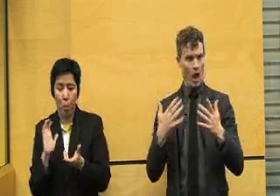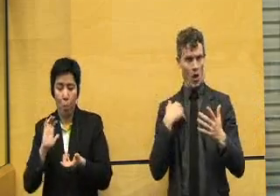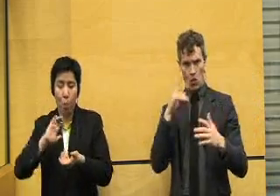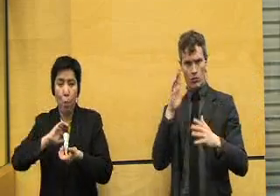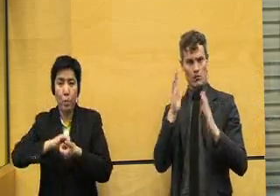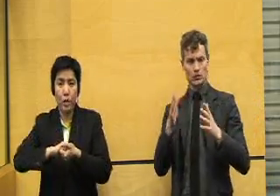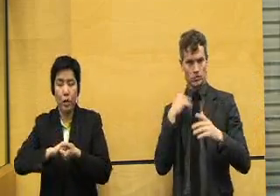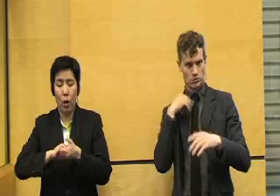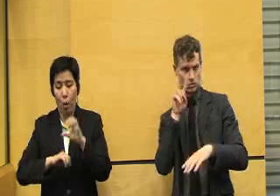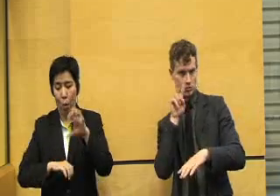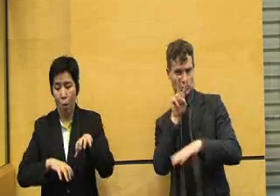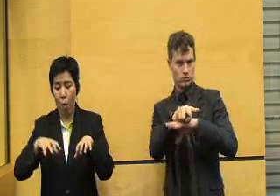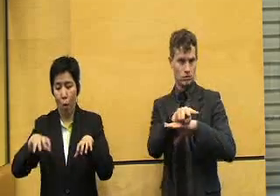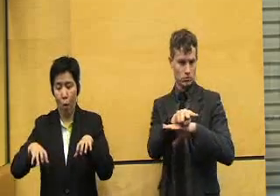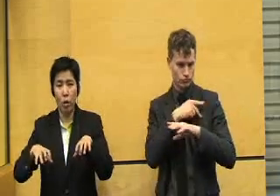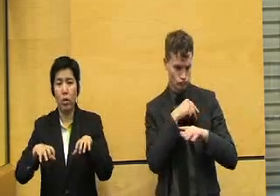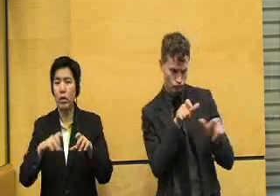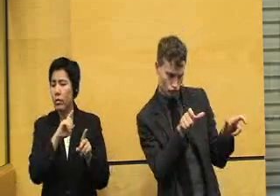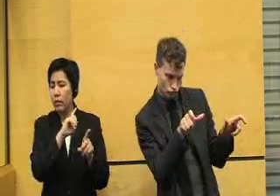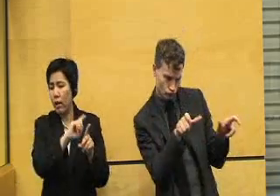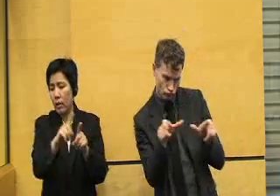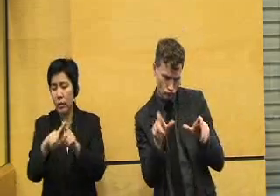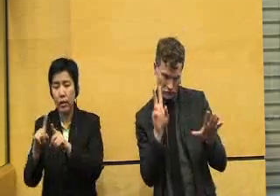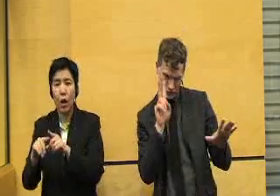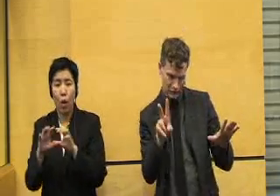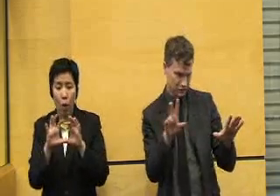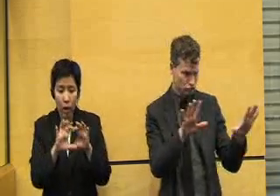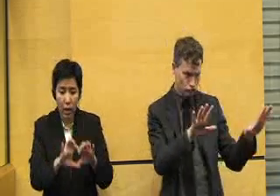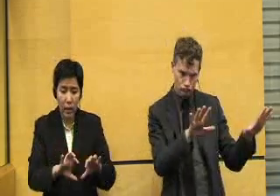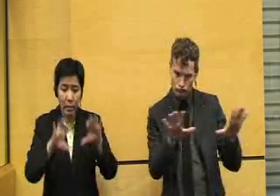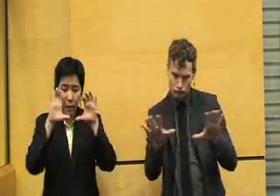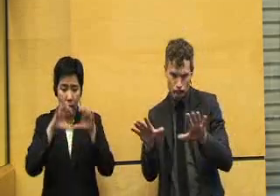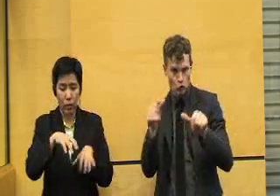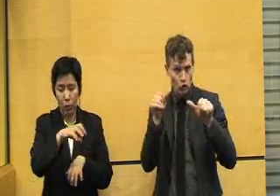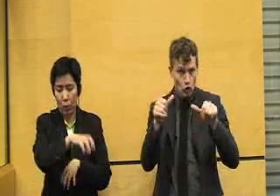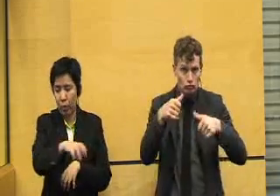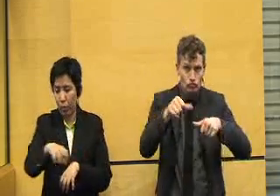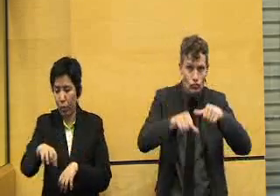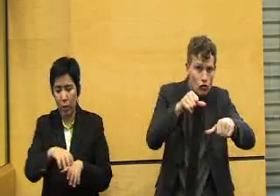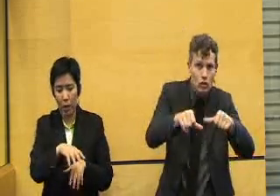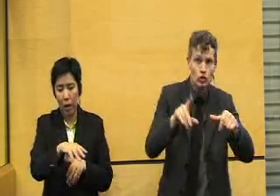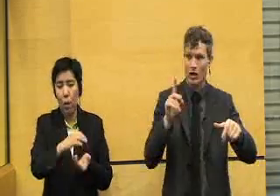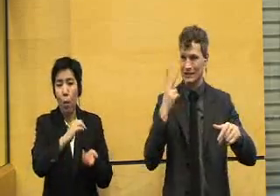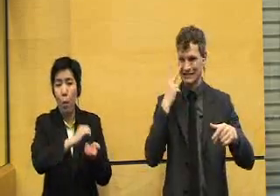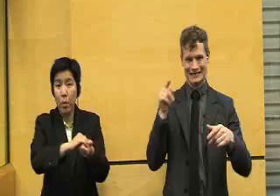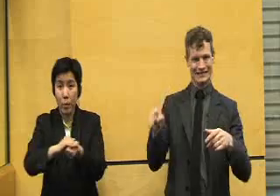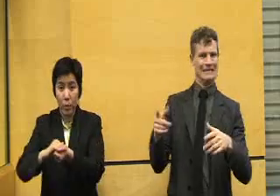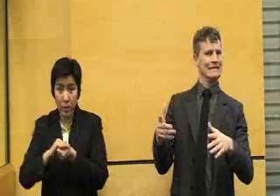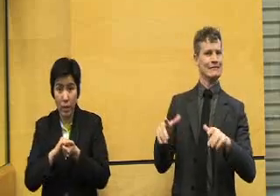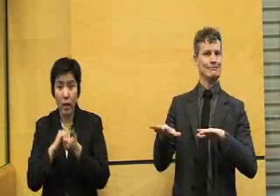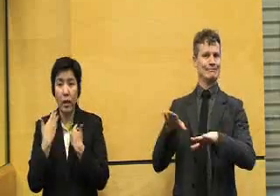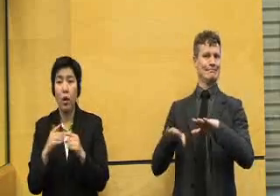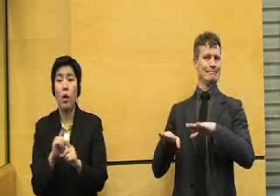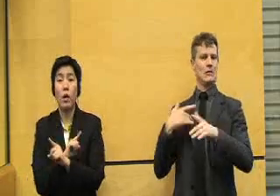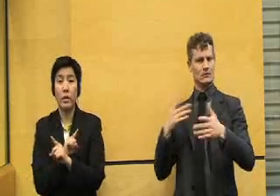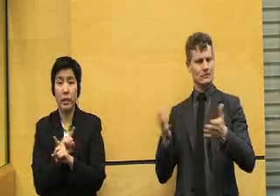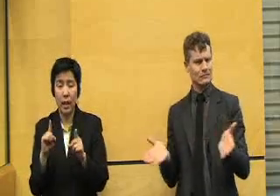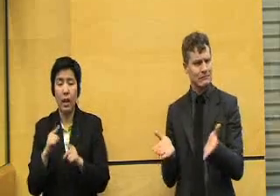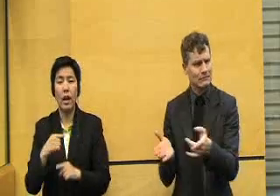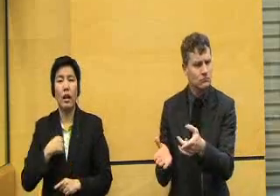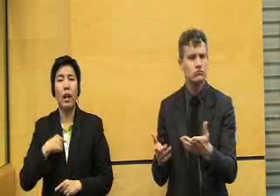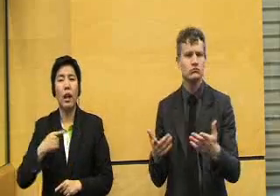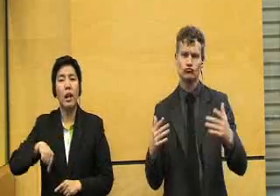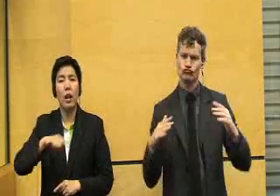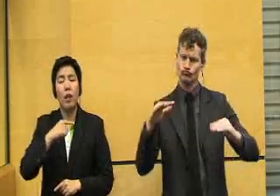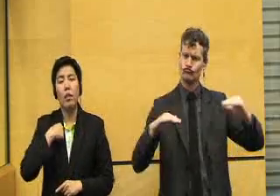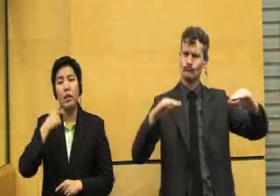and to identify obstacles that may arise in the implementation and ways to address them. We hope that the Department for the Empowerment of Persons